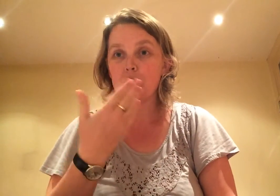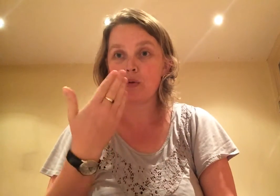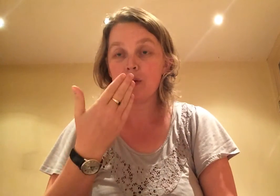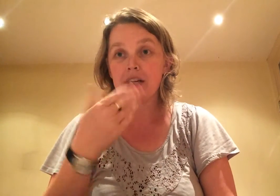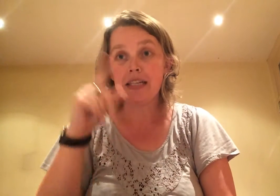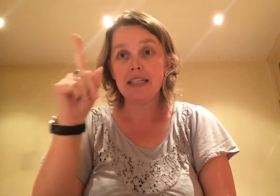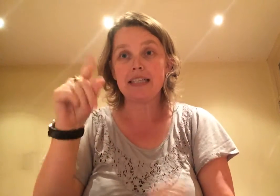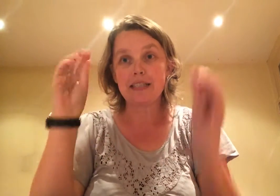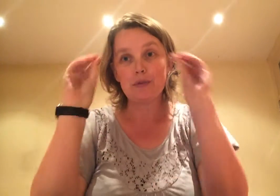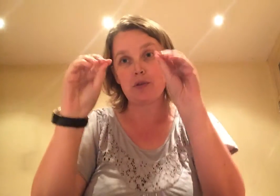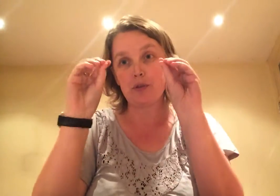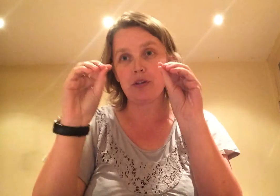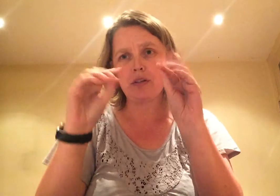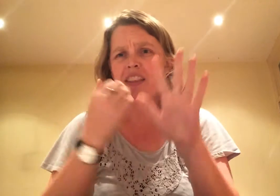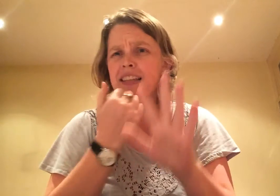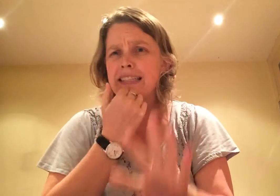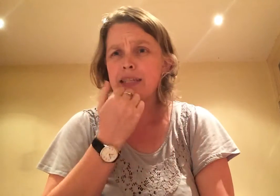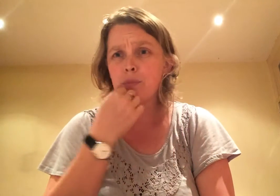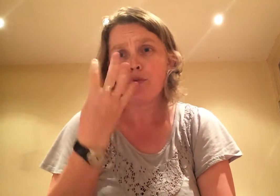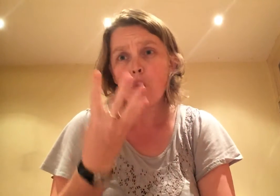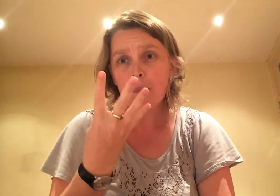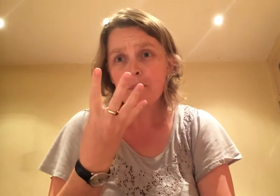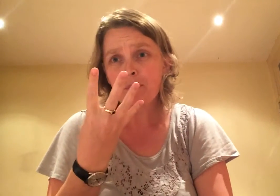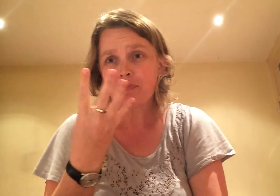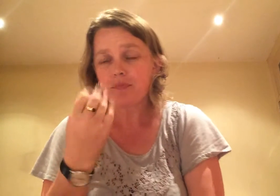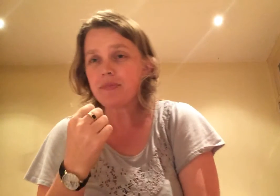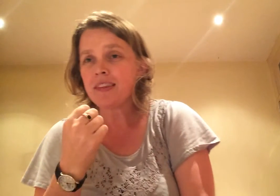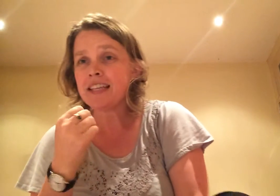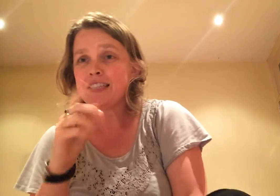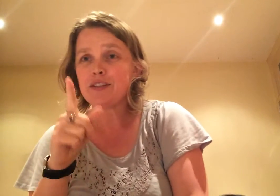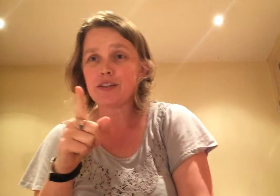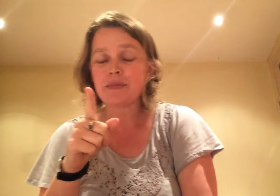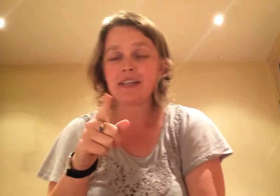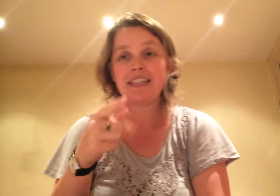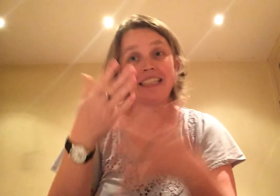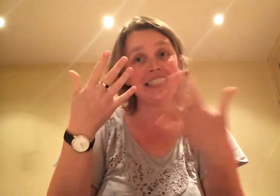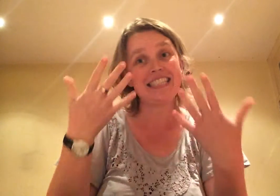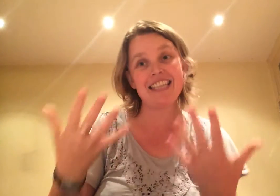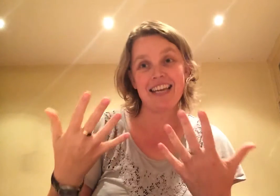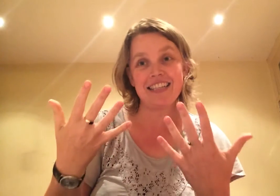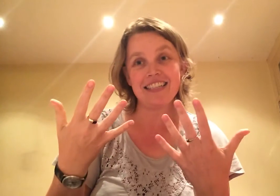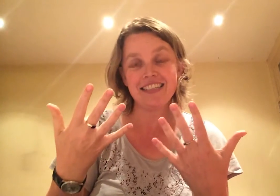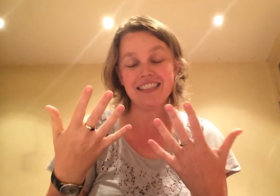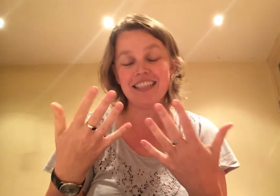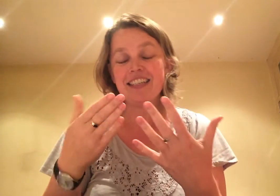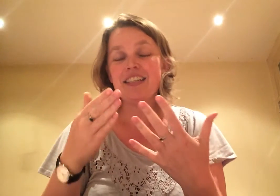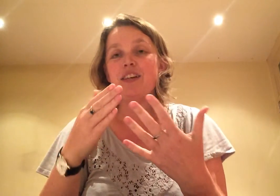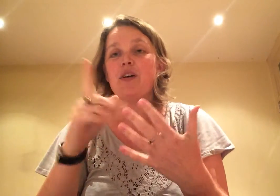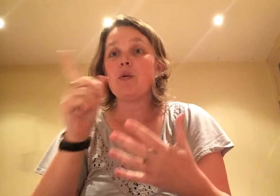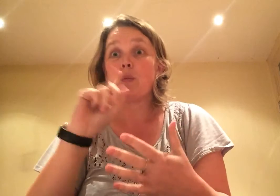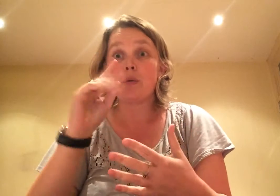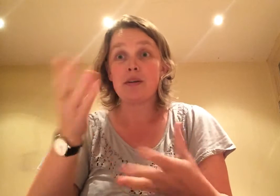School tutorial. I think this is number 4. So today what we're going to